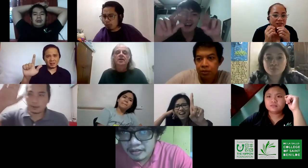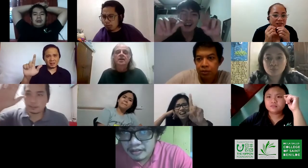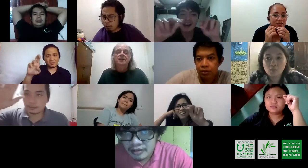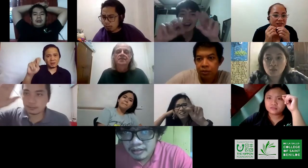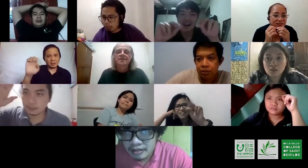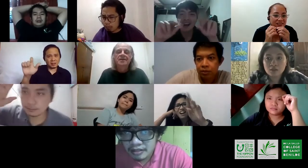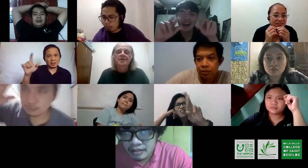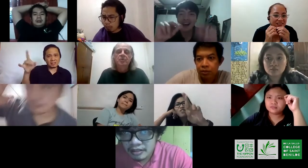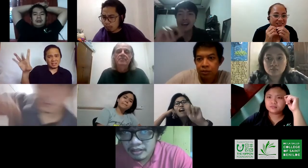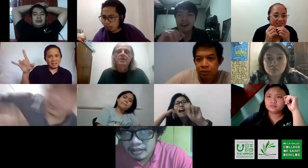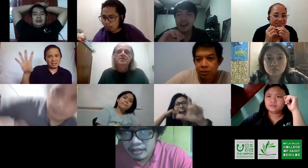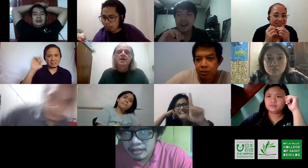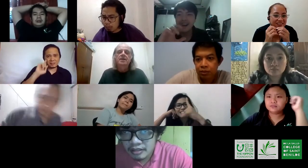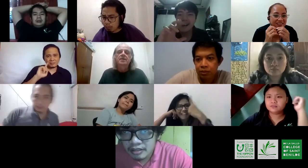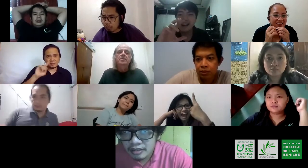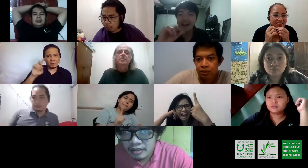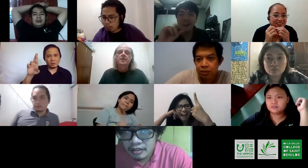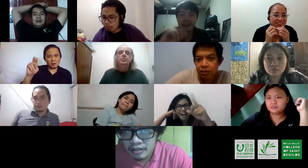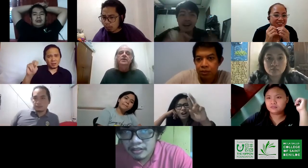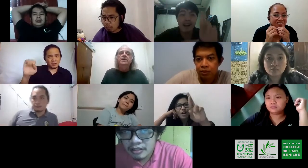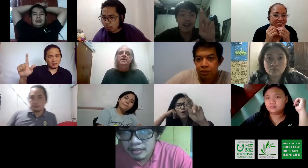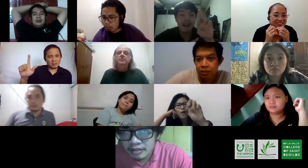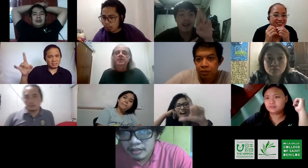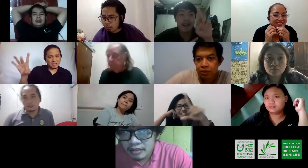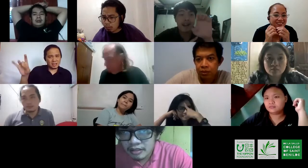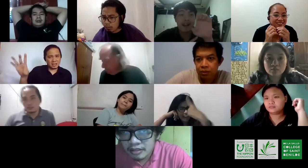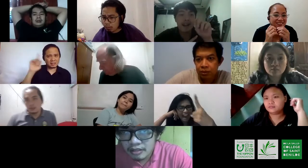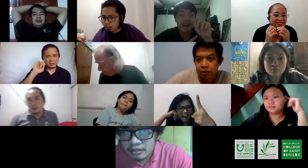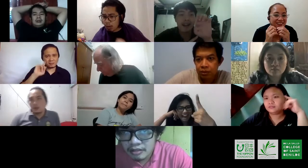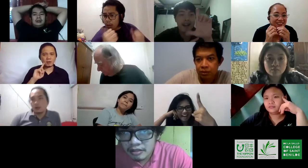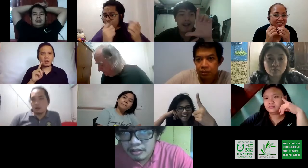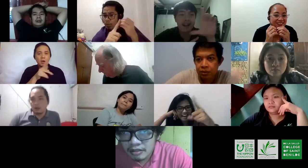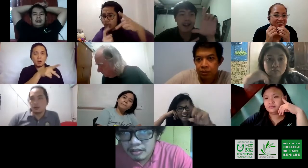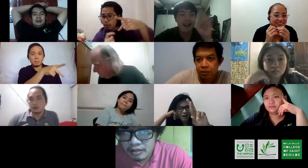Rennell Island. Providence Island, there are about 20 deaf people.